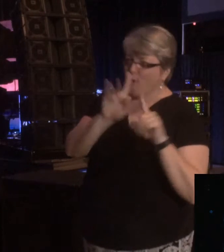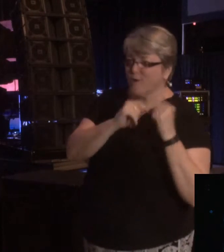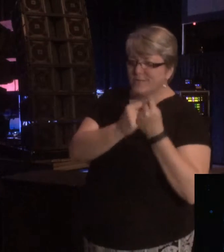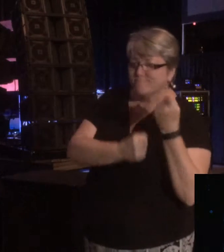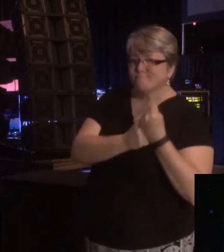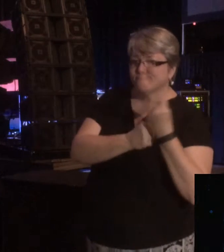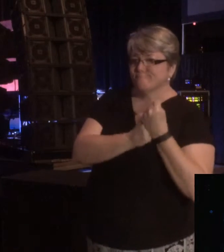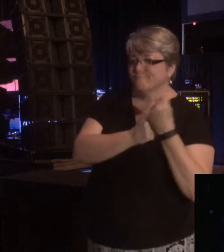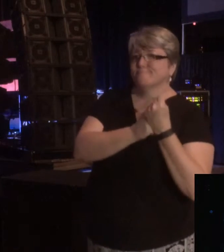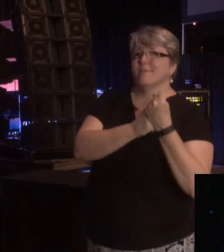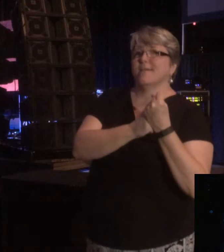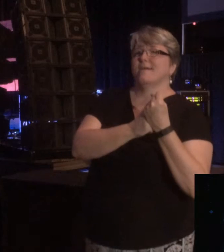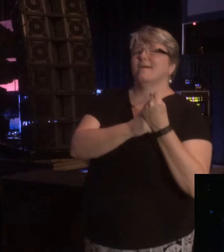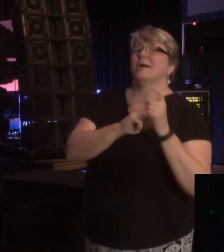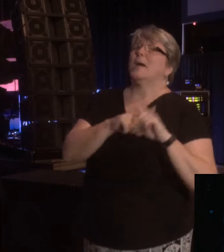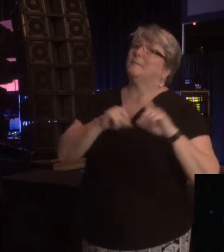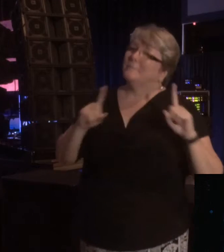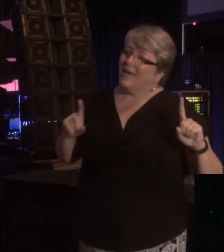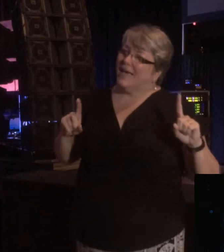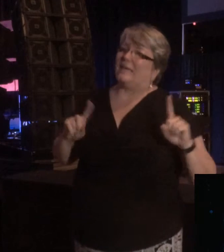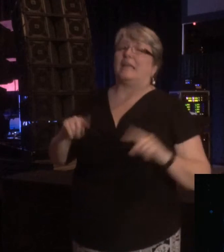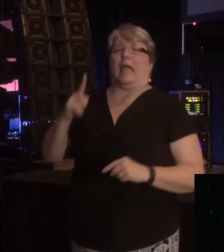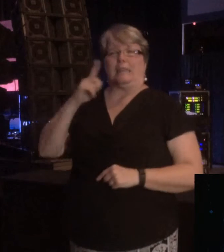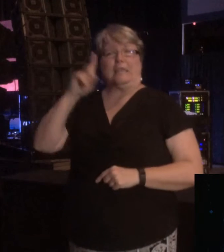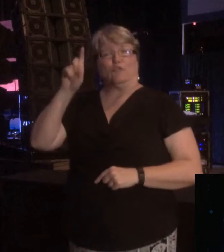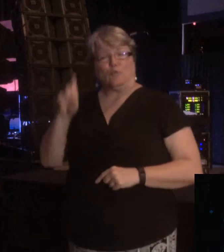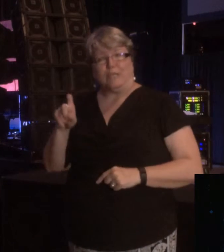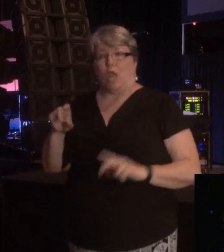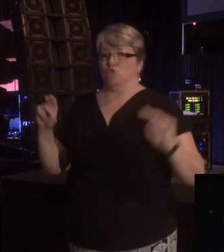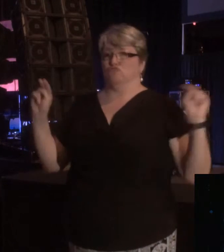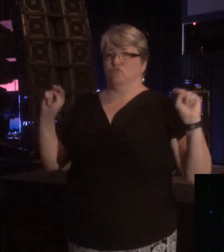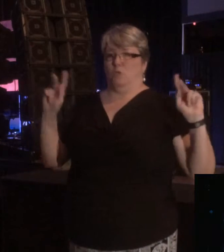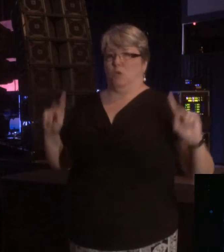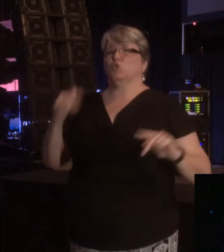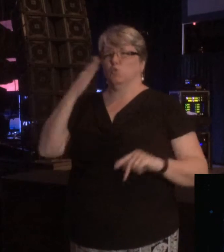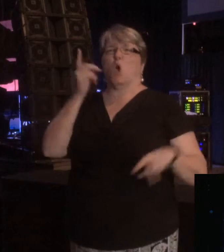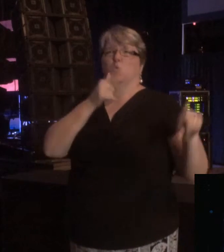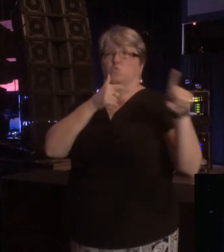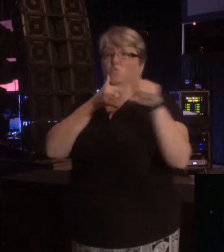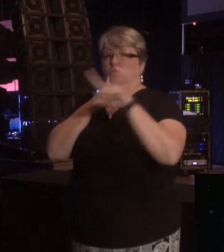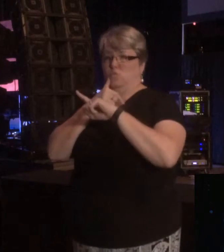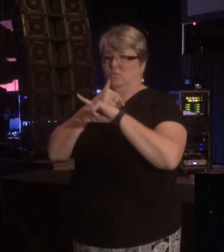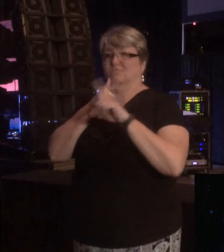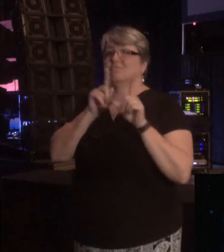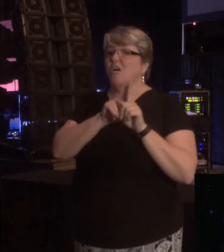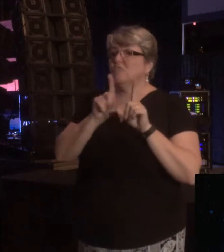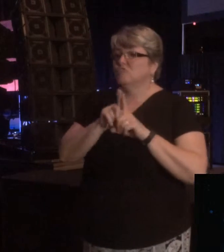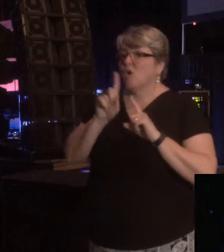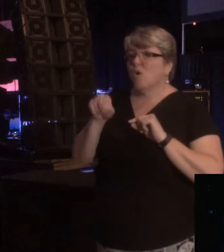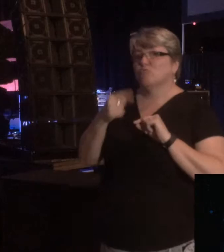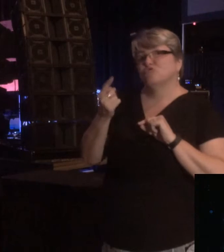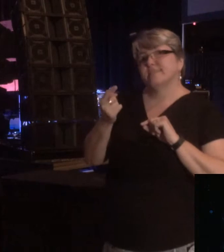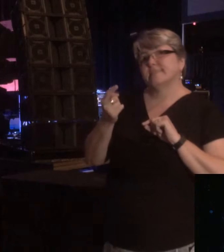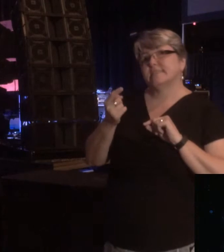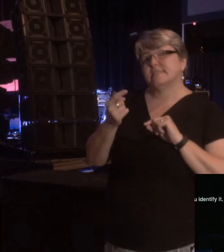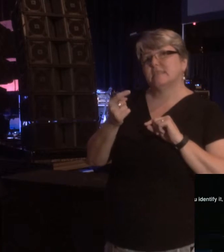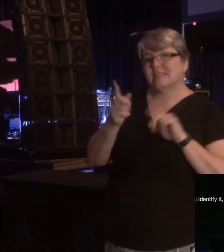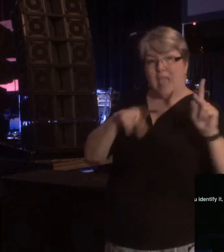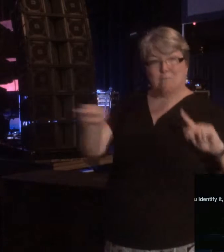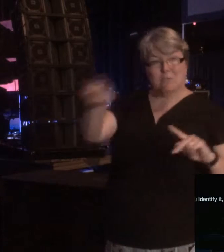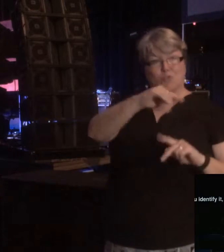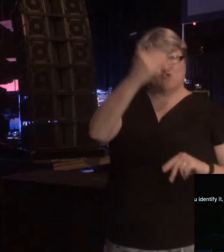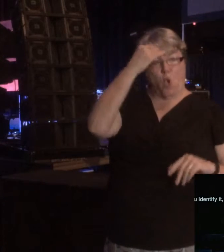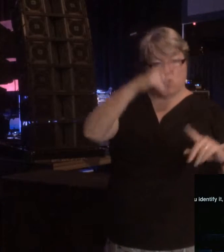He makes all things new. That's our story. But let's say you're in a relationship where the two of you have crossed boundaries. Can you